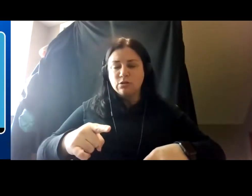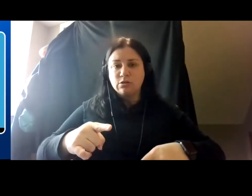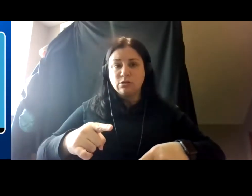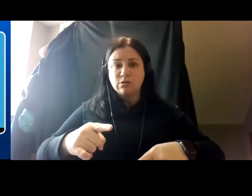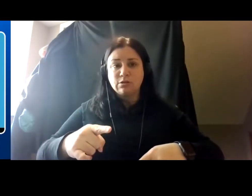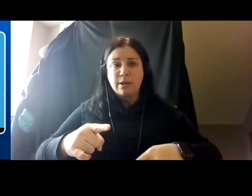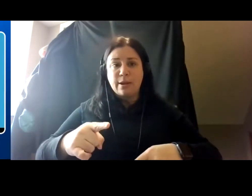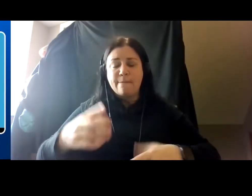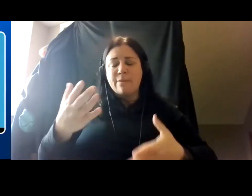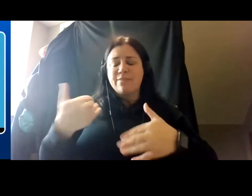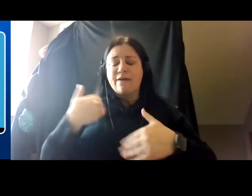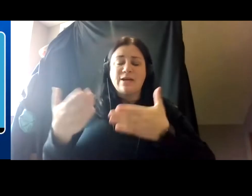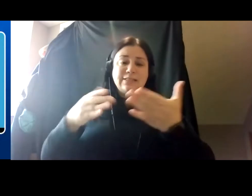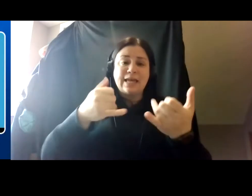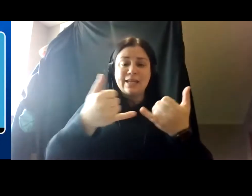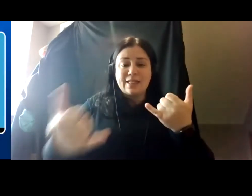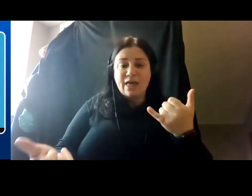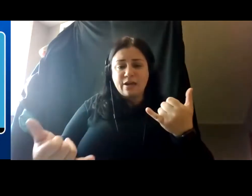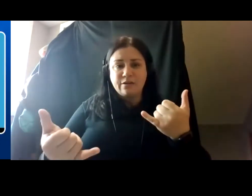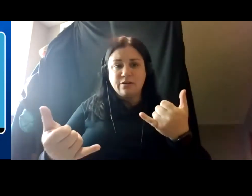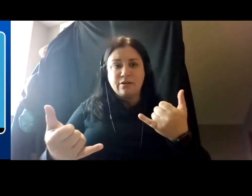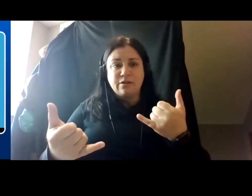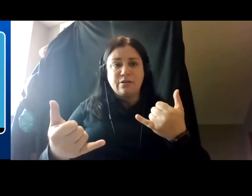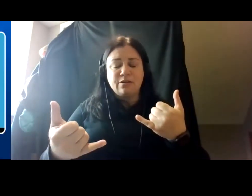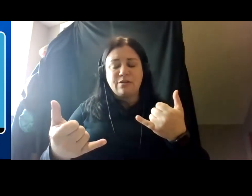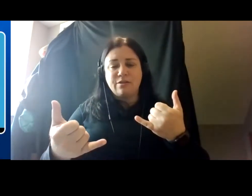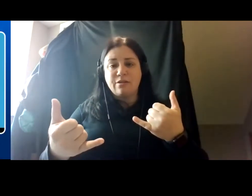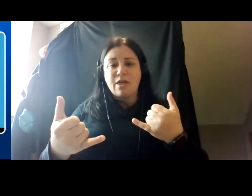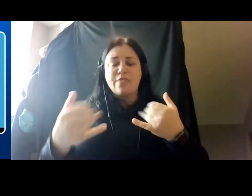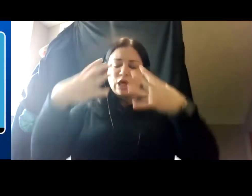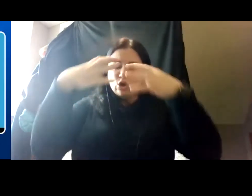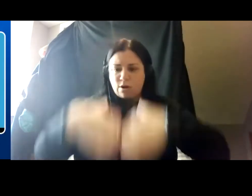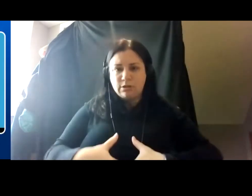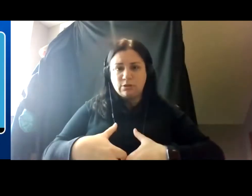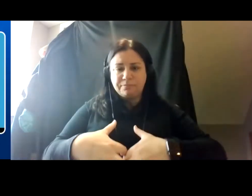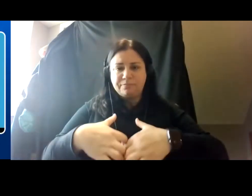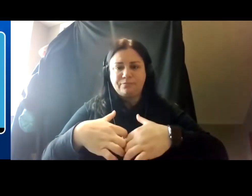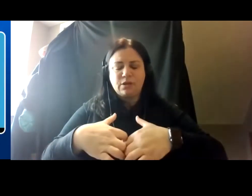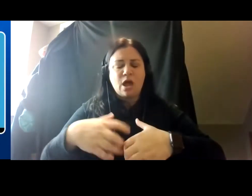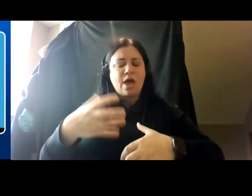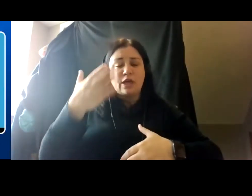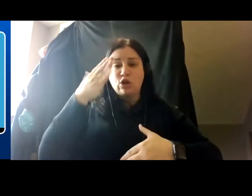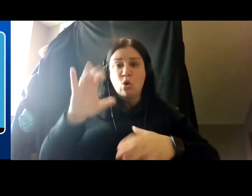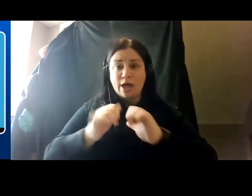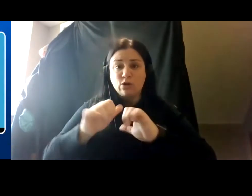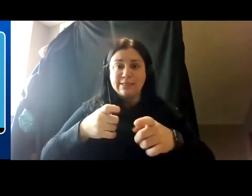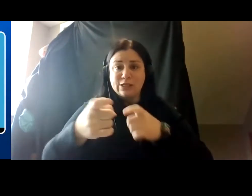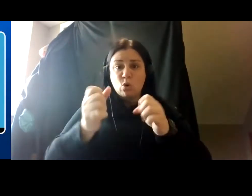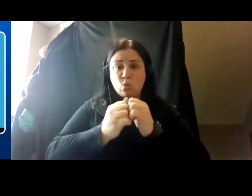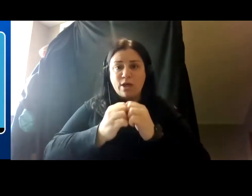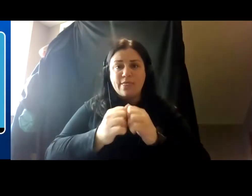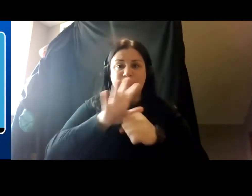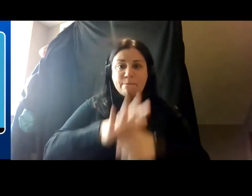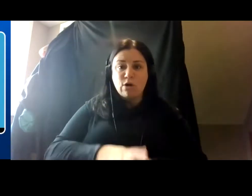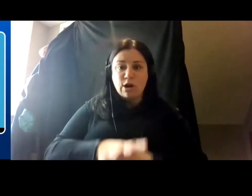Maybe they have a deadline. They fumble. They fold their cards. They crumble. They don't know how to deal with that pressure and that